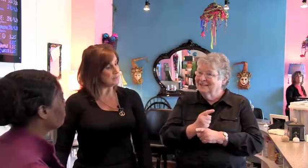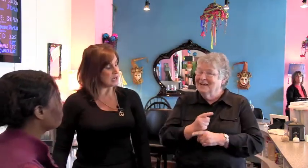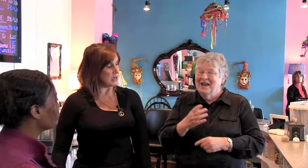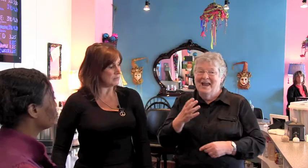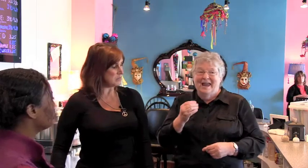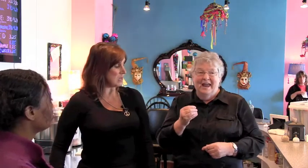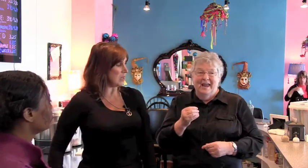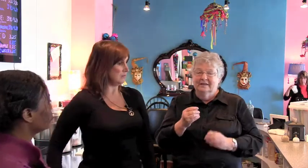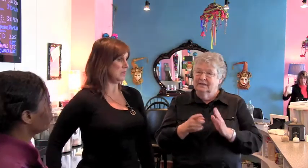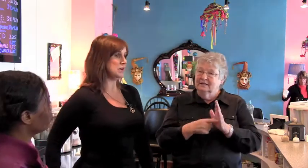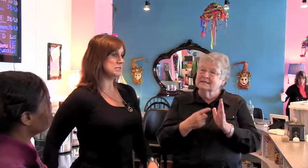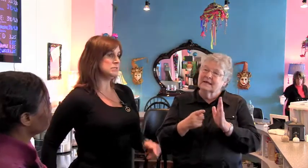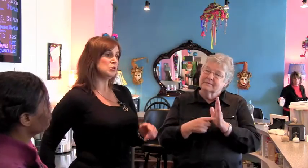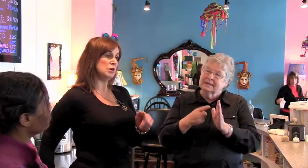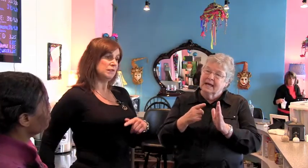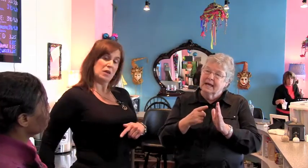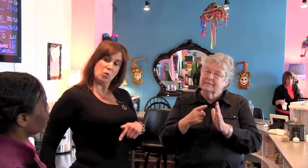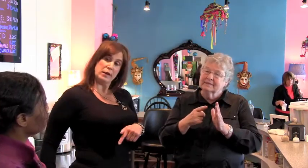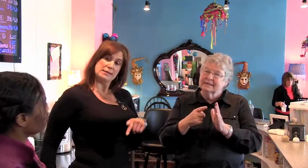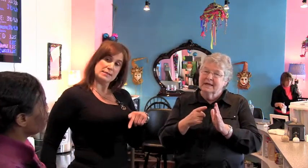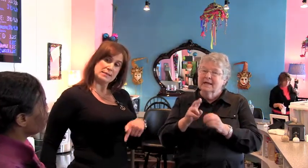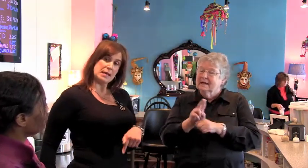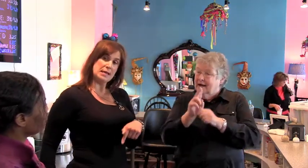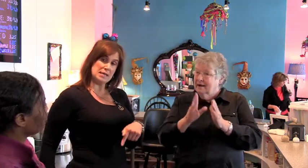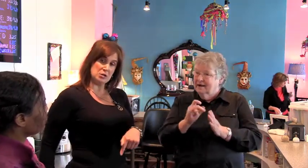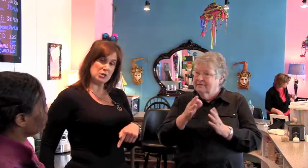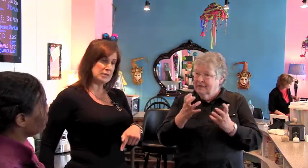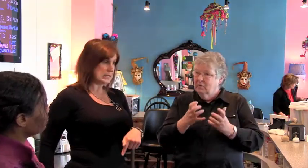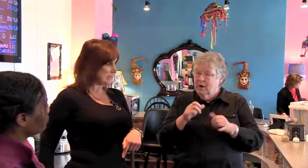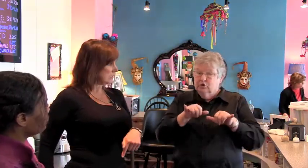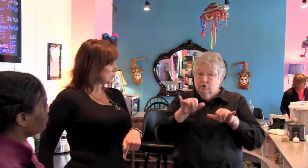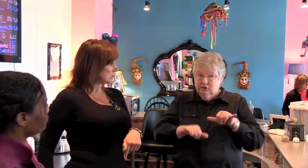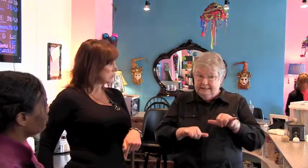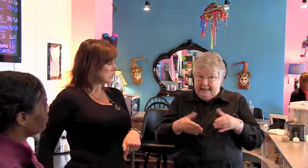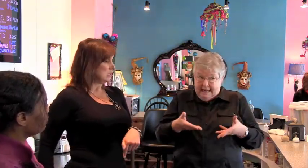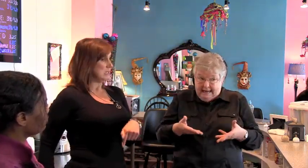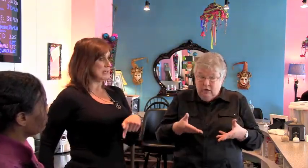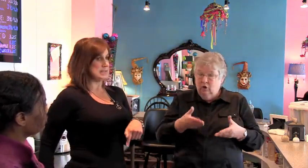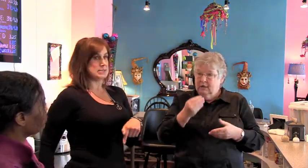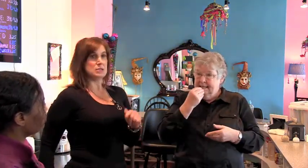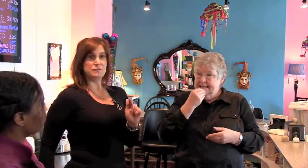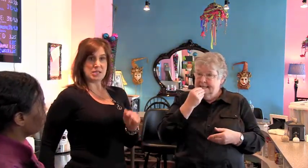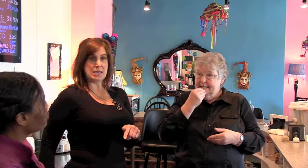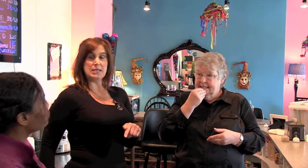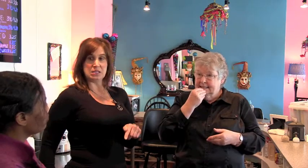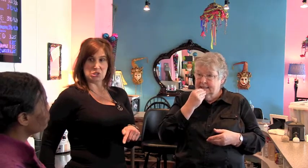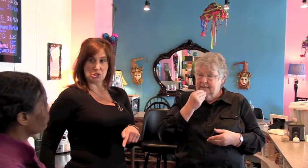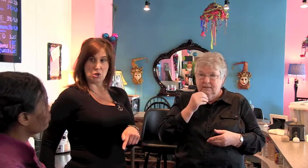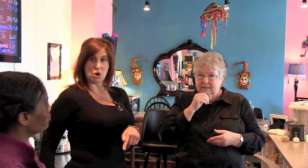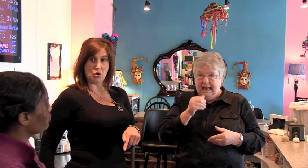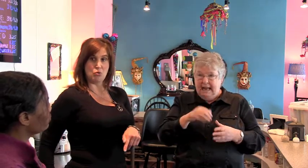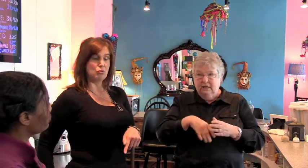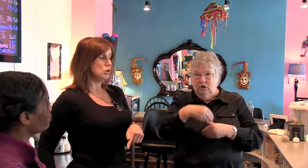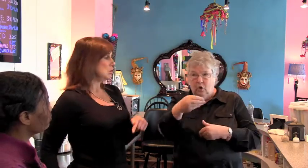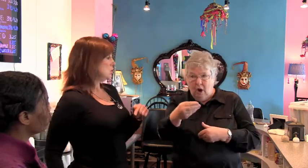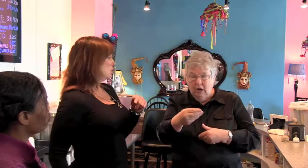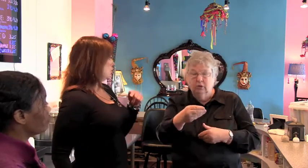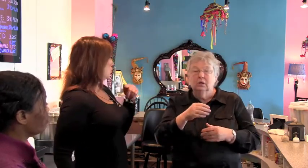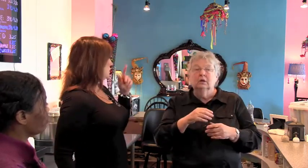yeah. And sometimes the customer, if they want to stay here and eat instead of taking it to